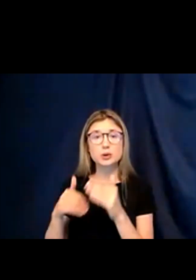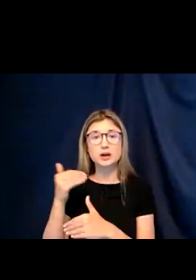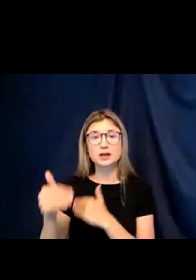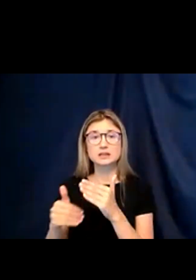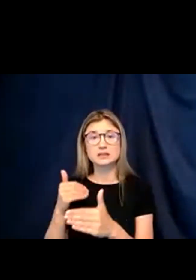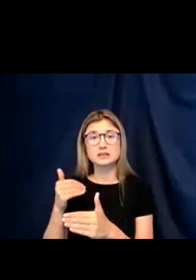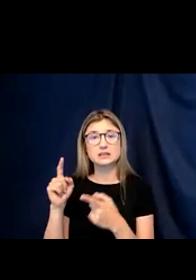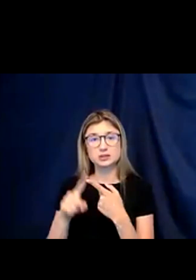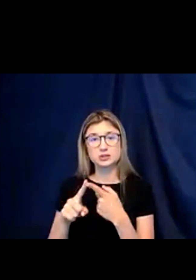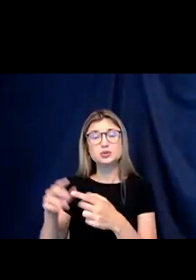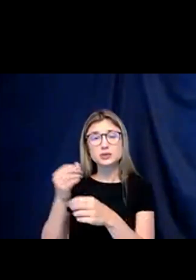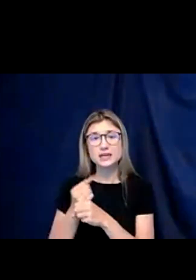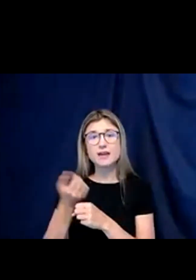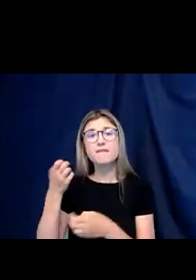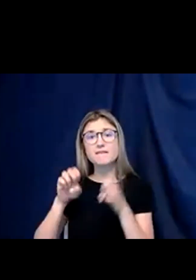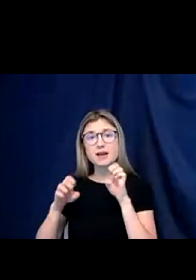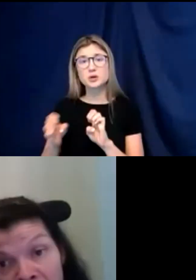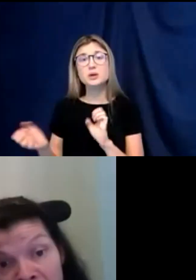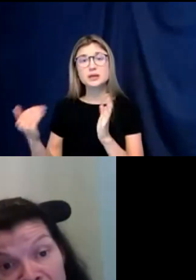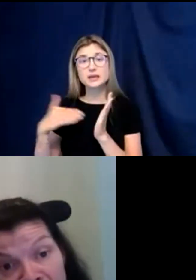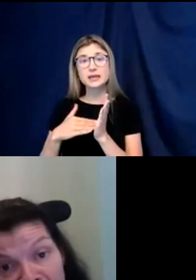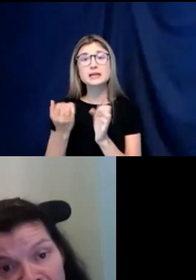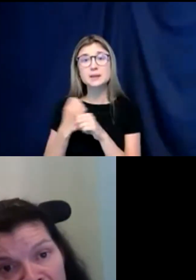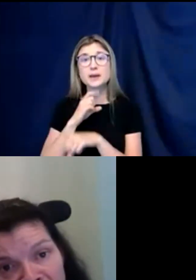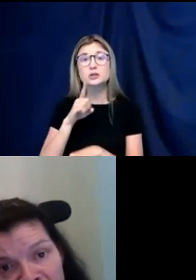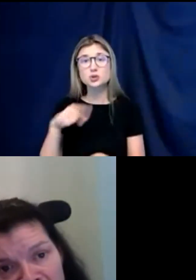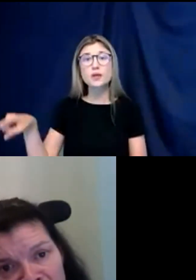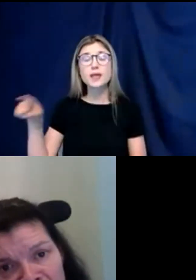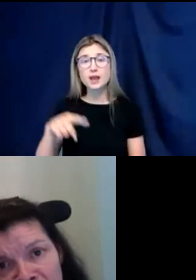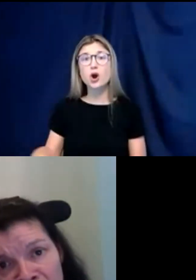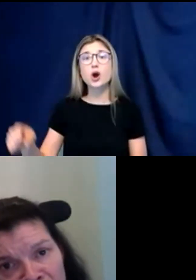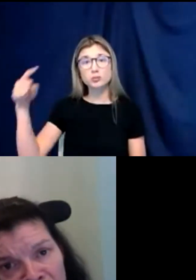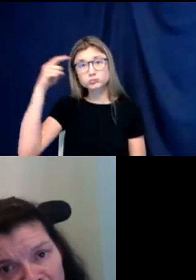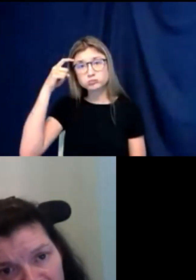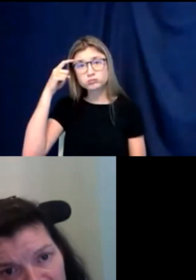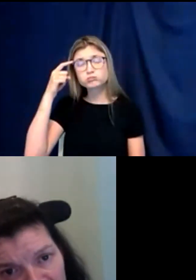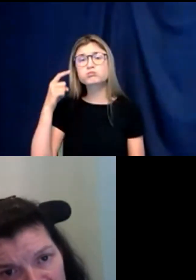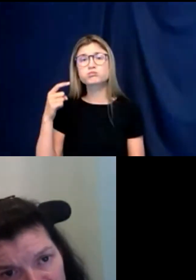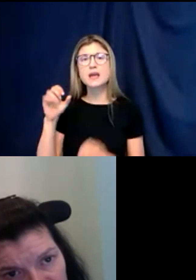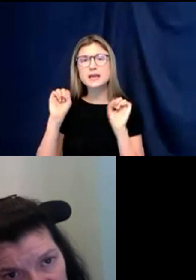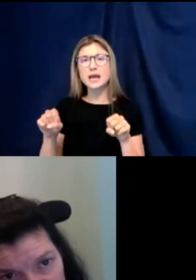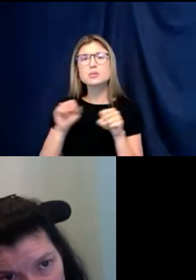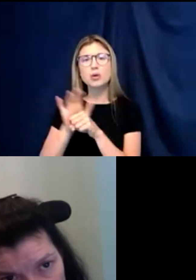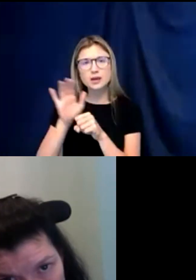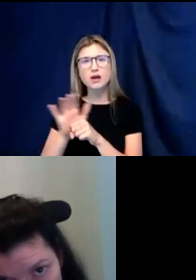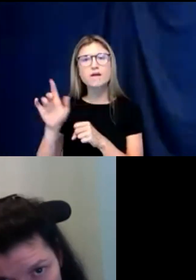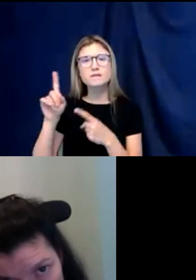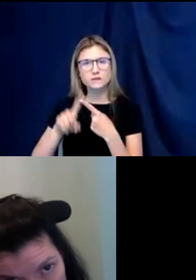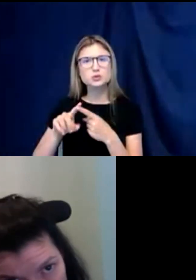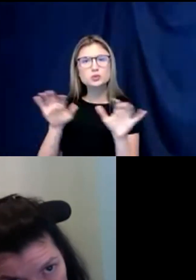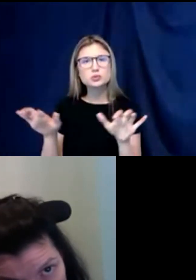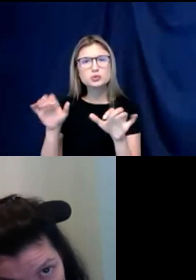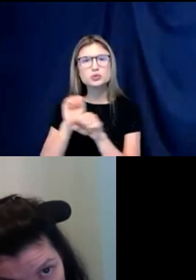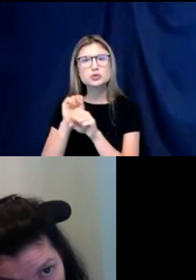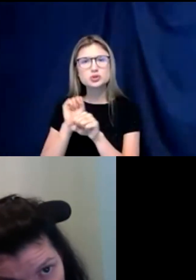get reevaluated to see that they are competent and capable enough to handle their job like they're supposed to, instead